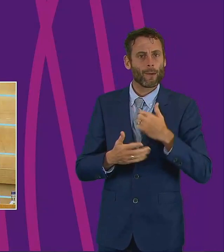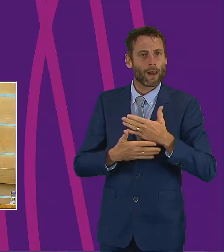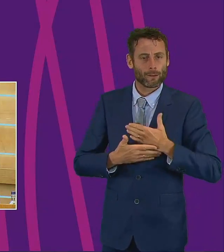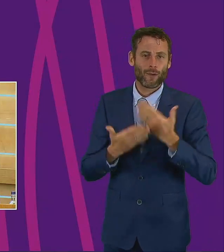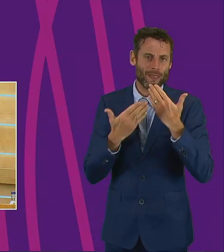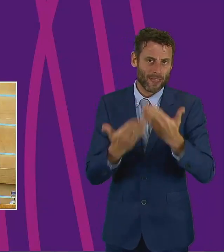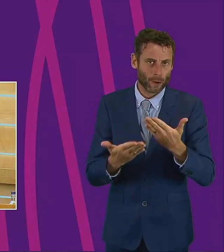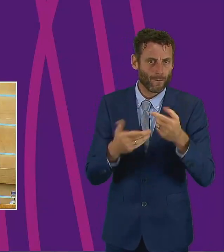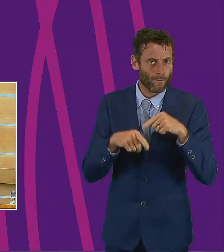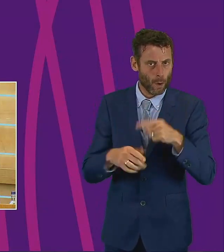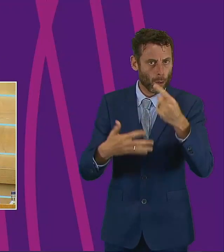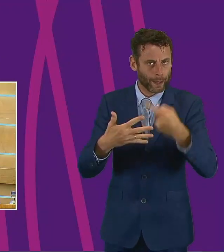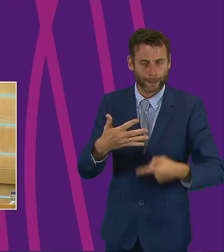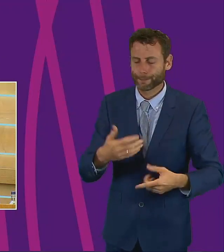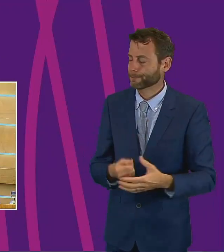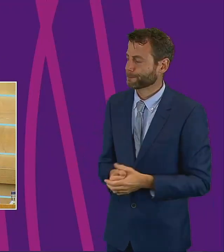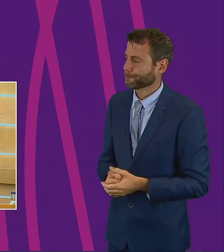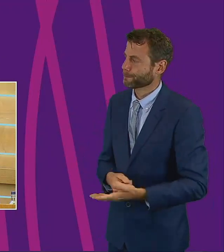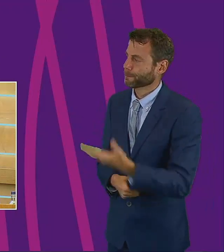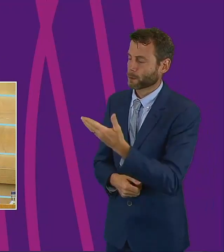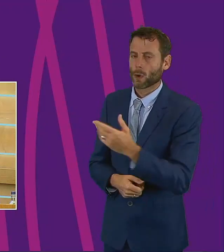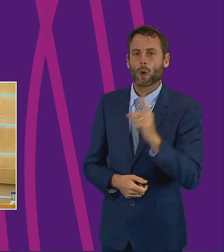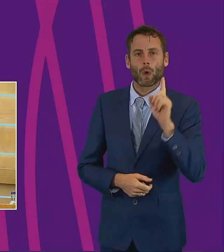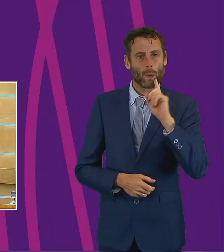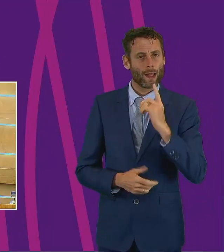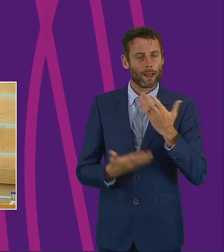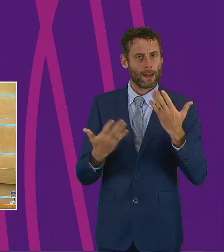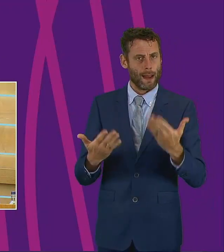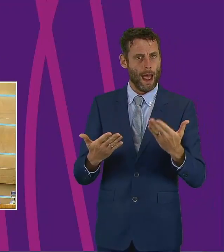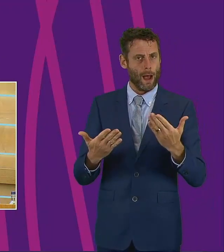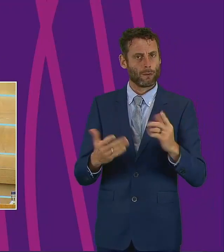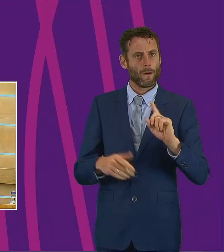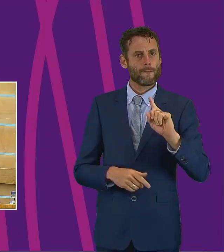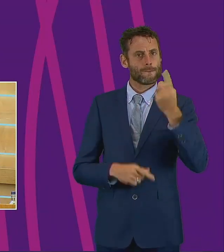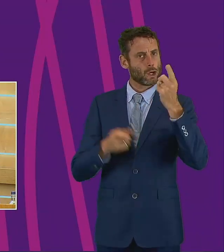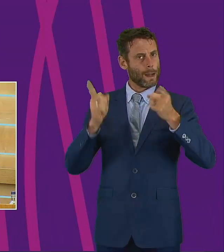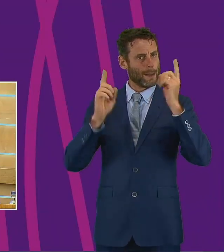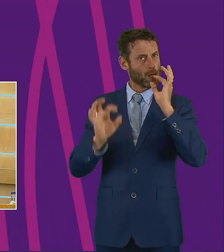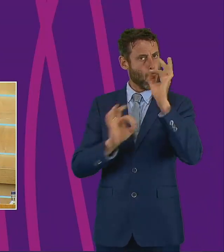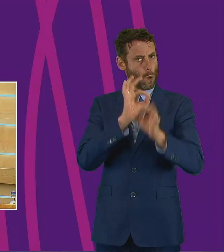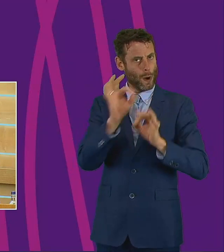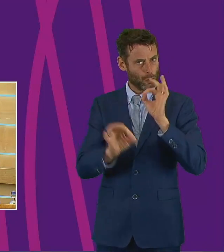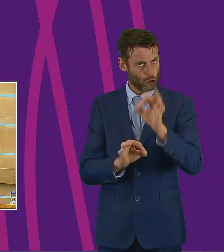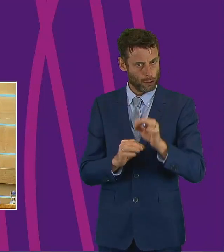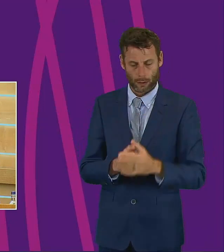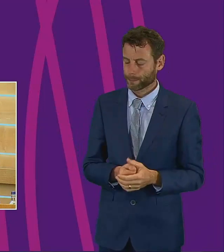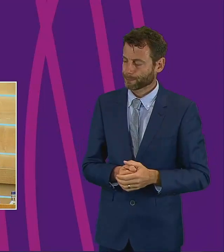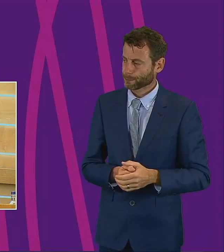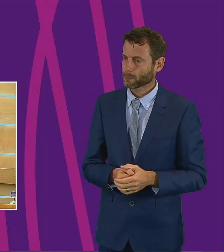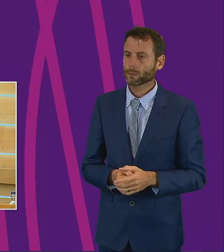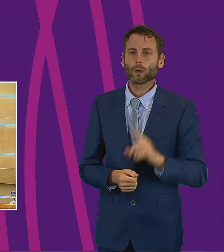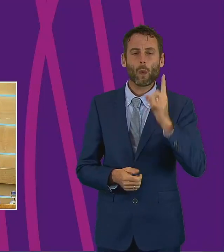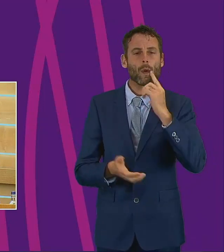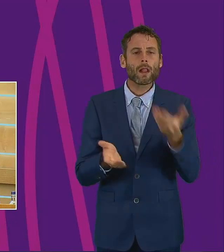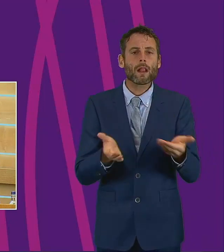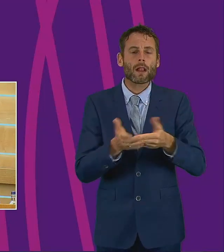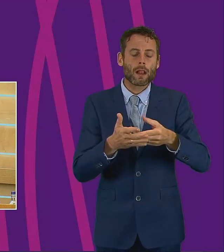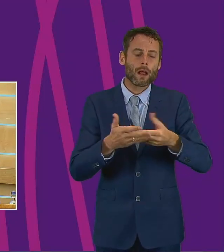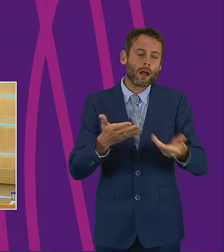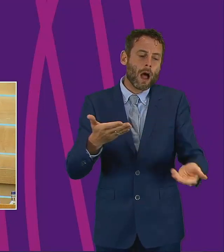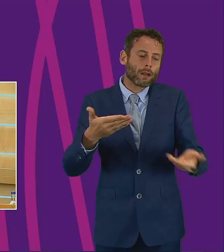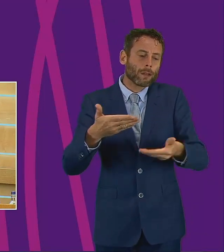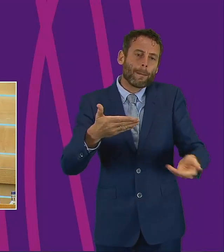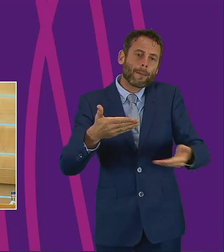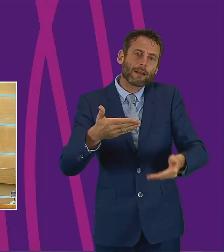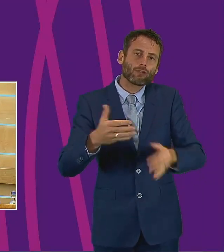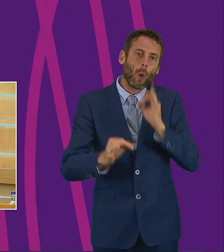Thank you, First Minister. We're going to turn now to First Minister's questions. I would remind members we're going to take all the supplementaries at the end after question 8.